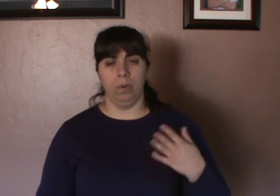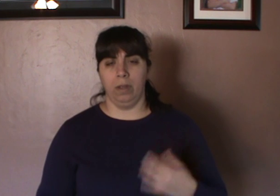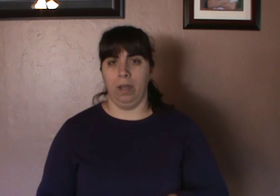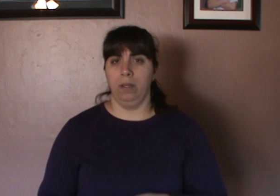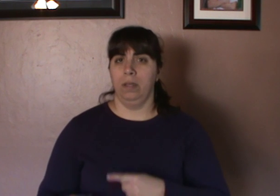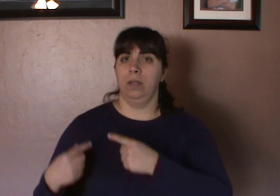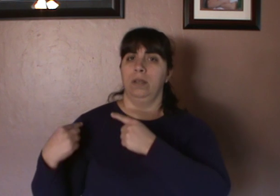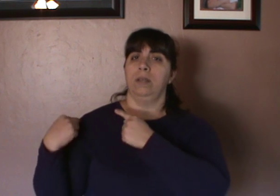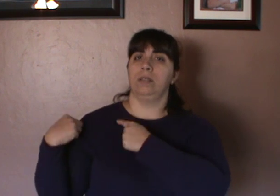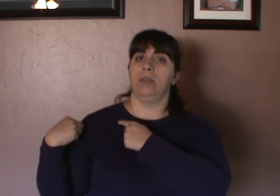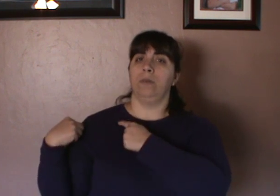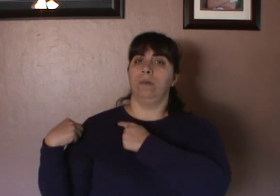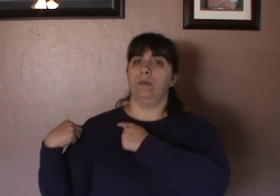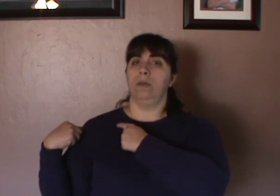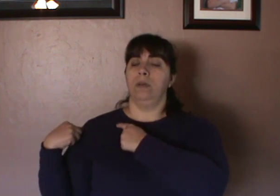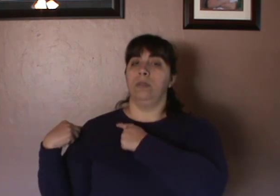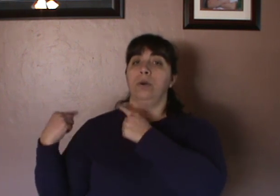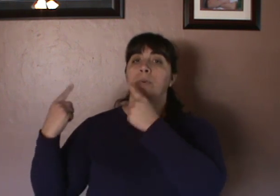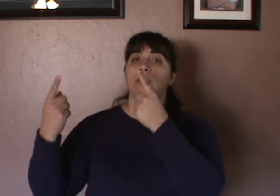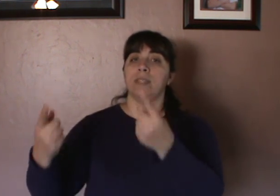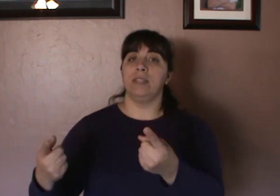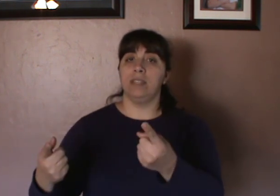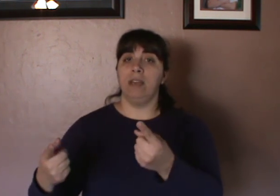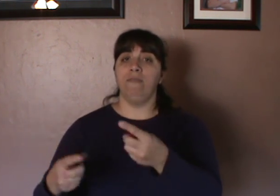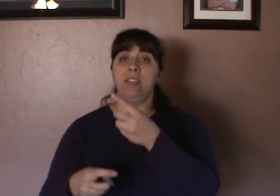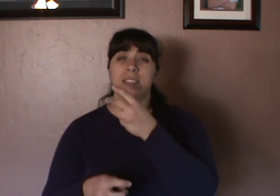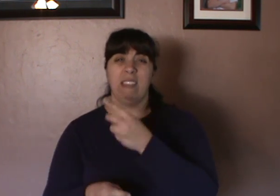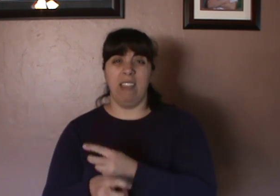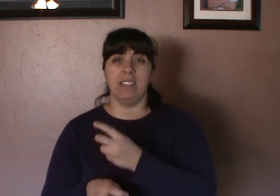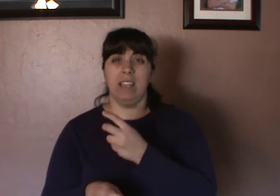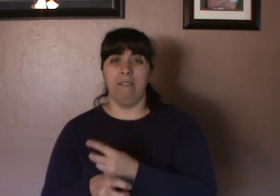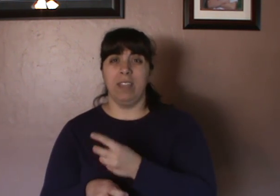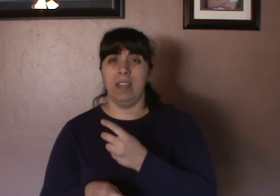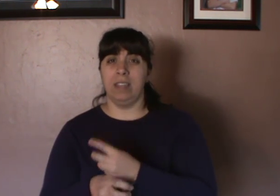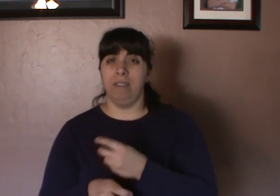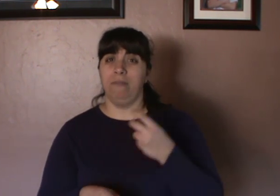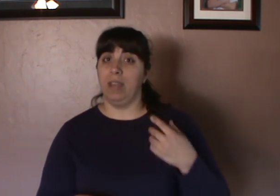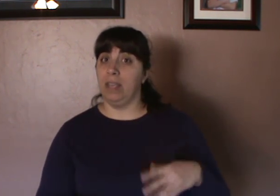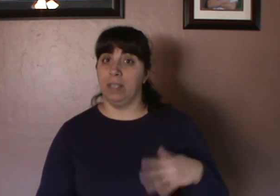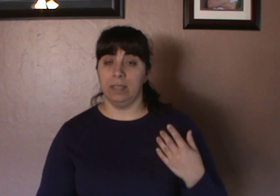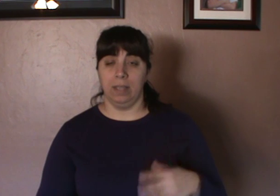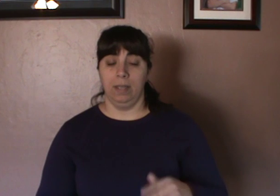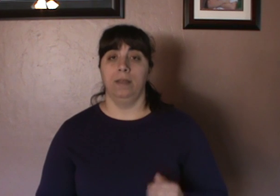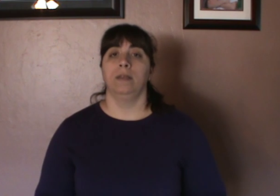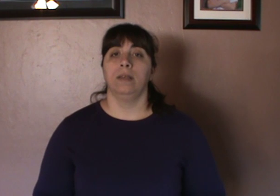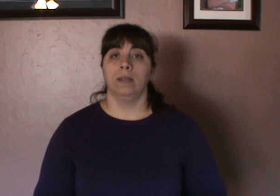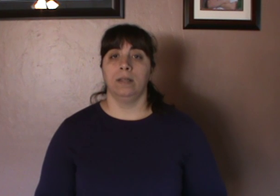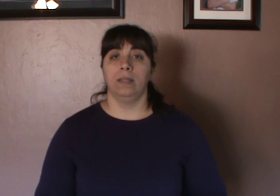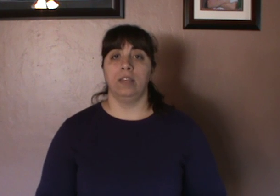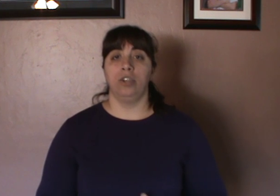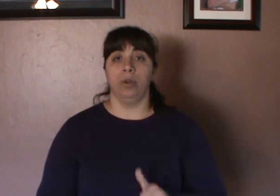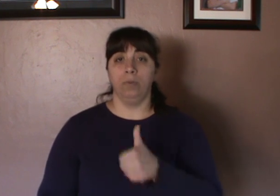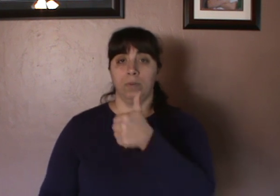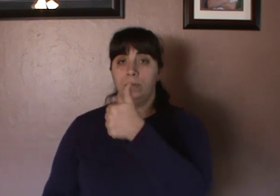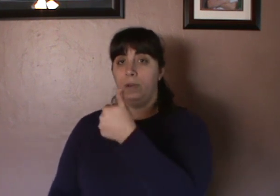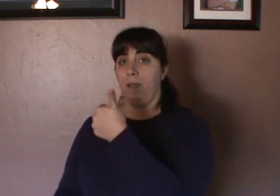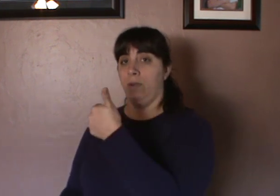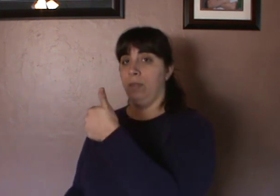yeah. So, though it's the toughest case I've yet to face, then don't. We're going to have our thumb